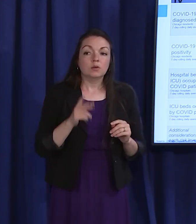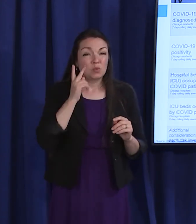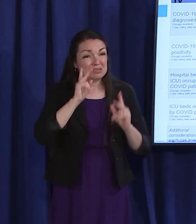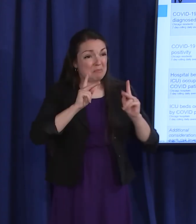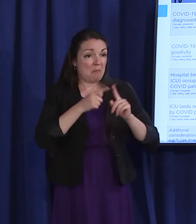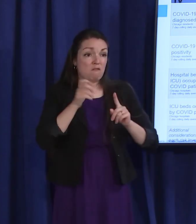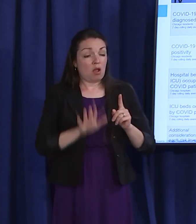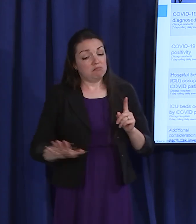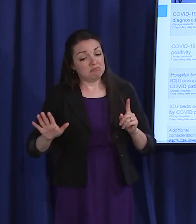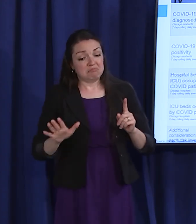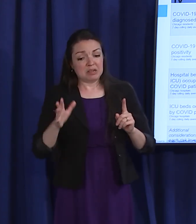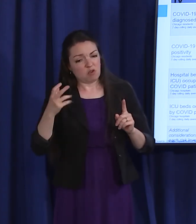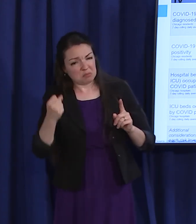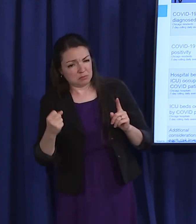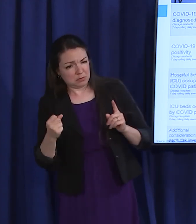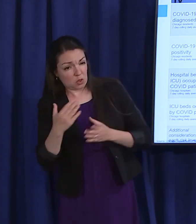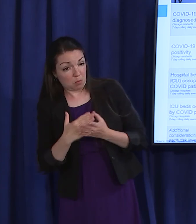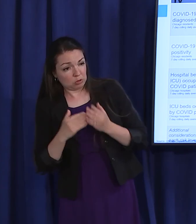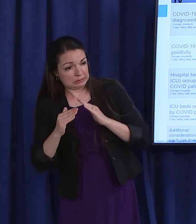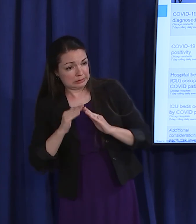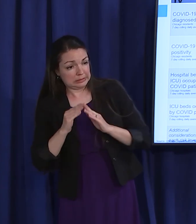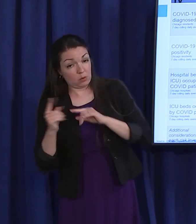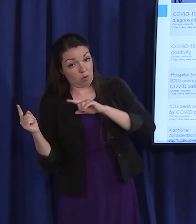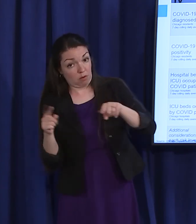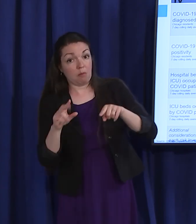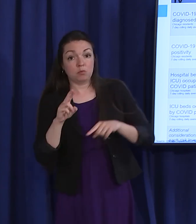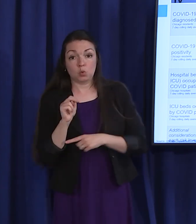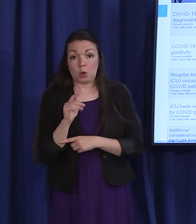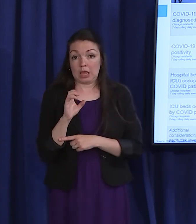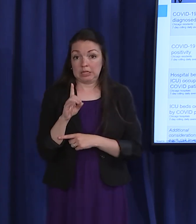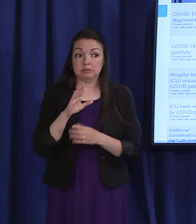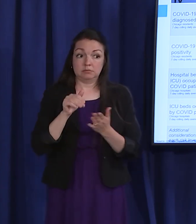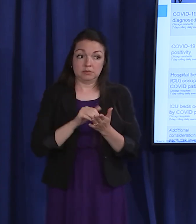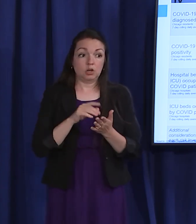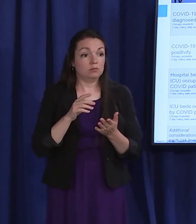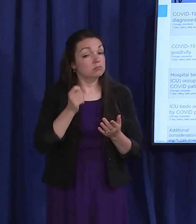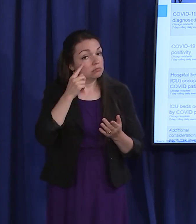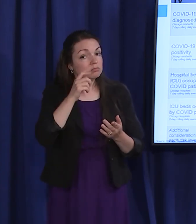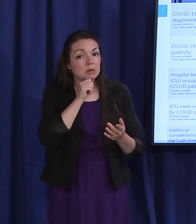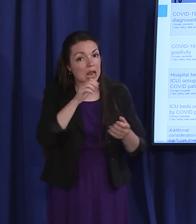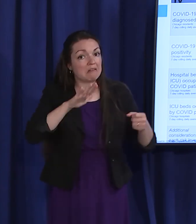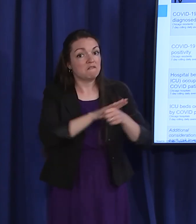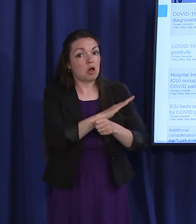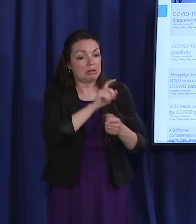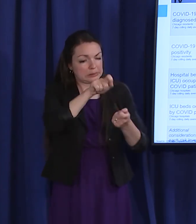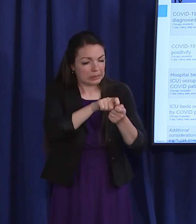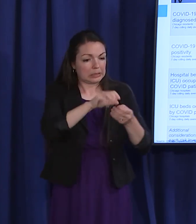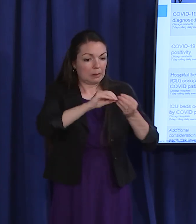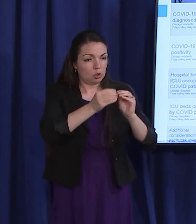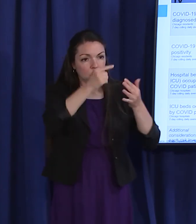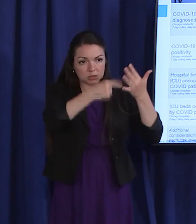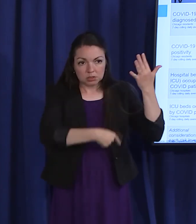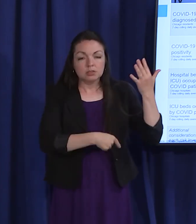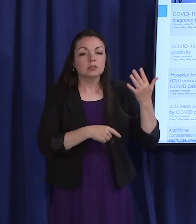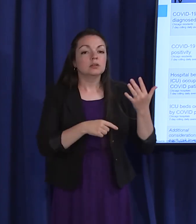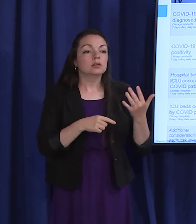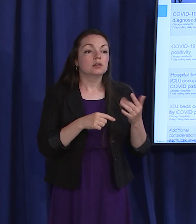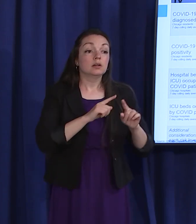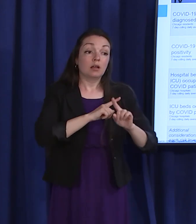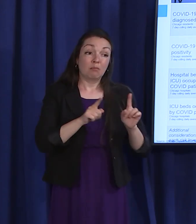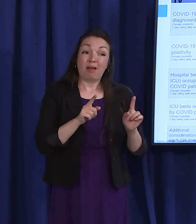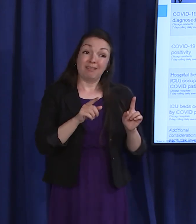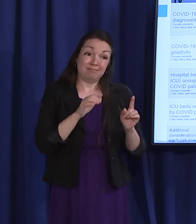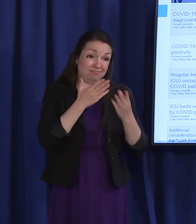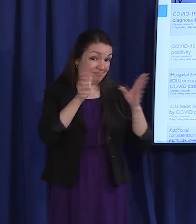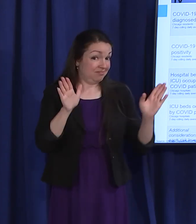some fairly southern parts of the city to get vaccinated. So I don't have the full numbers in front of me, but overall, I can tell you this was